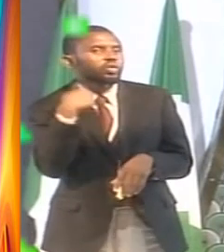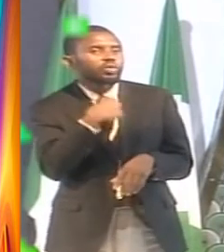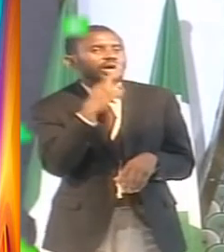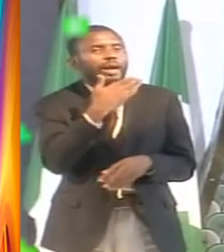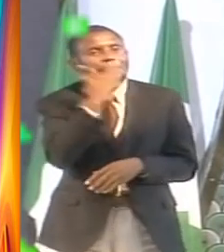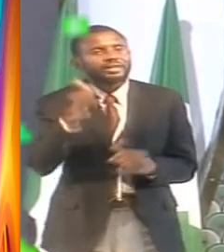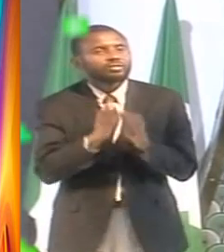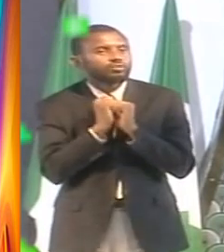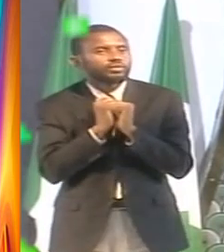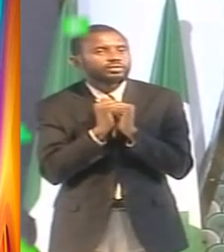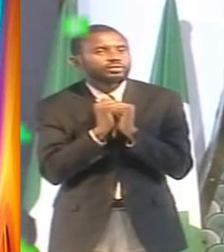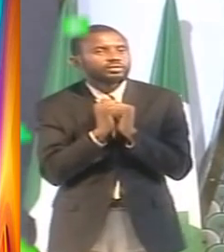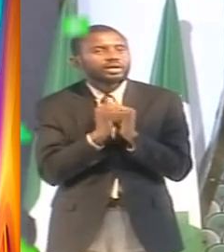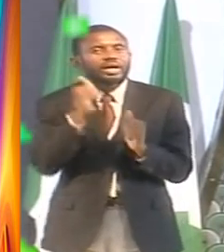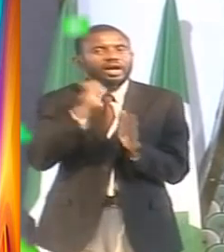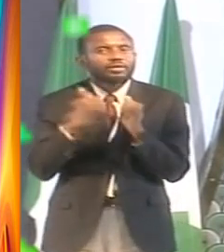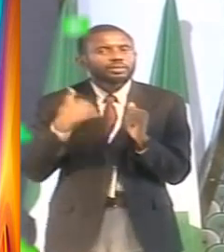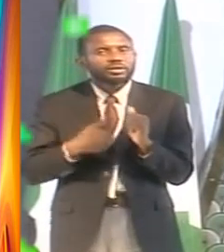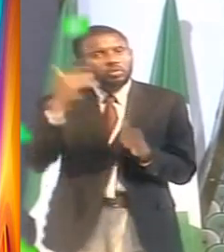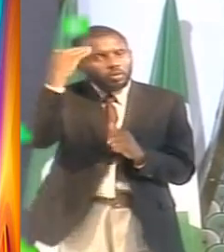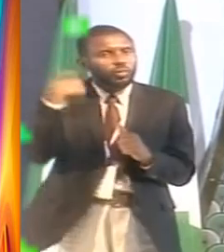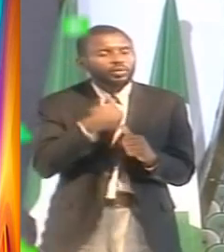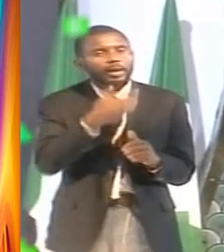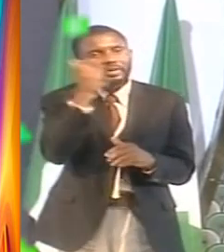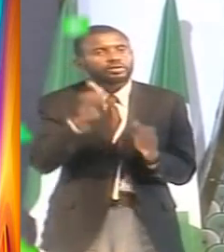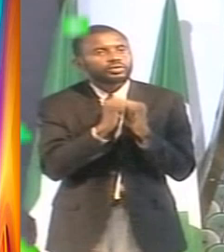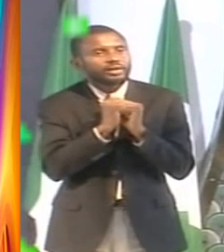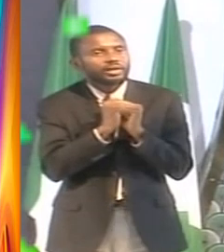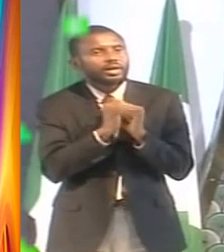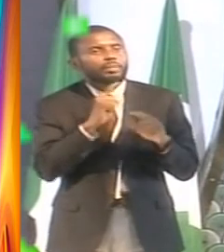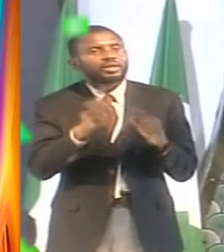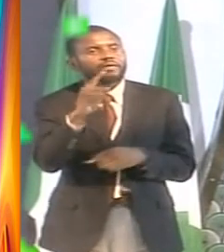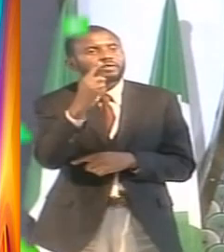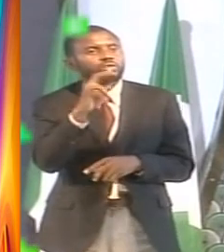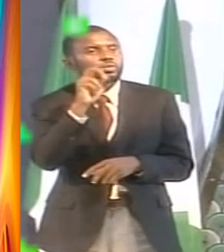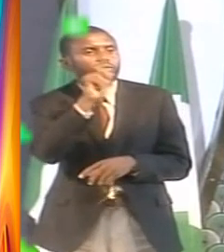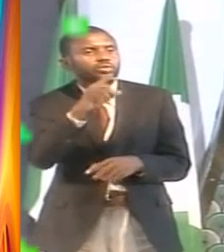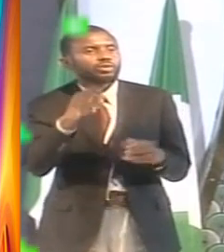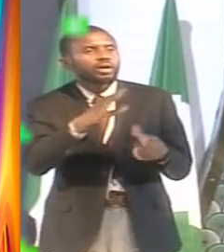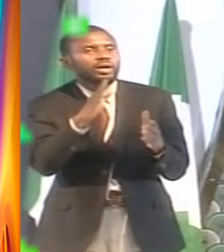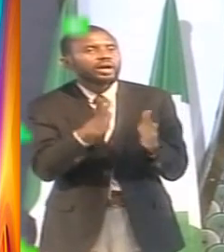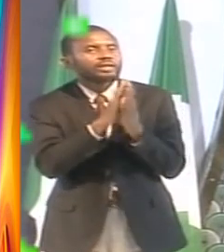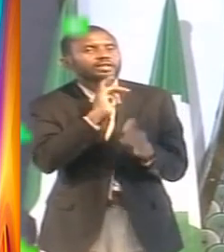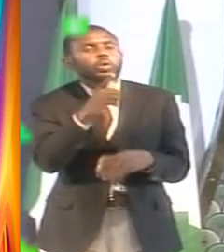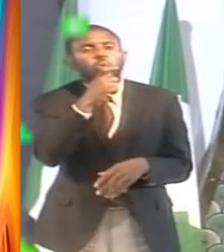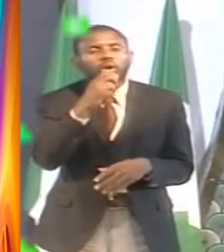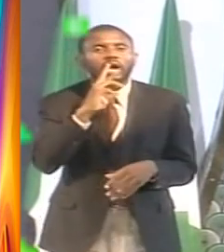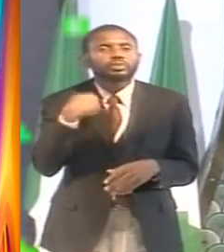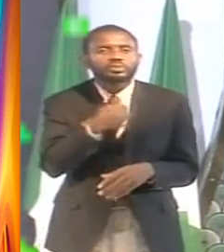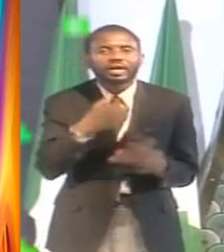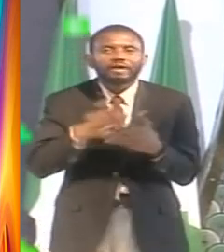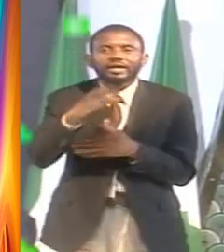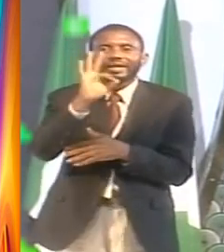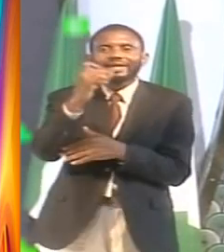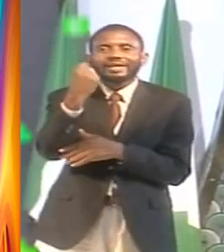together. Everybody knows that we are better together. But the first question to ask is, who are we? After 9/11, the